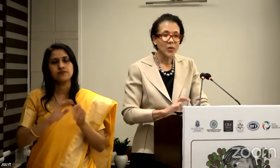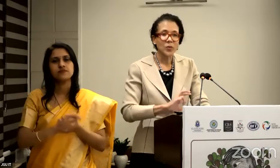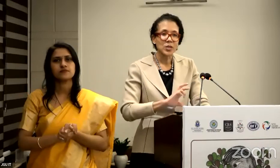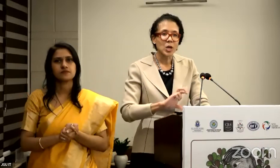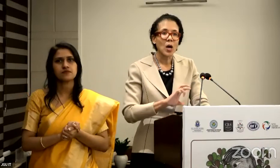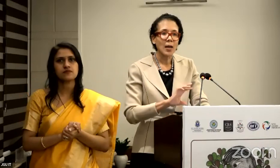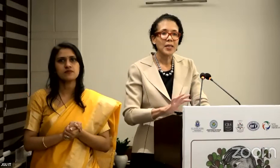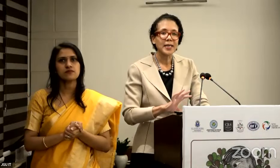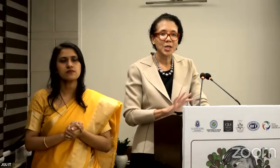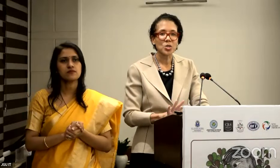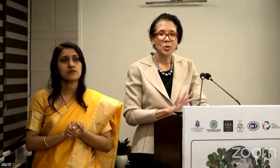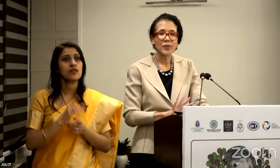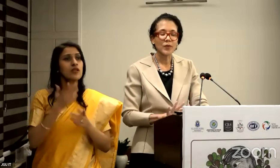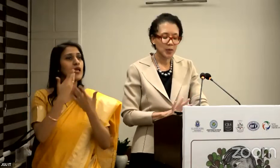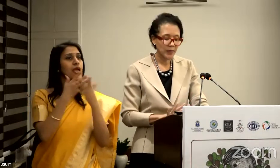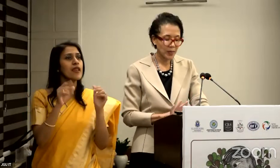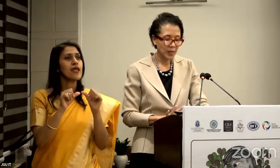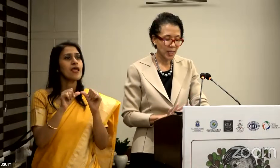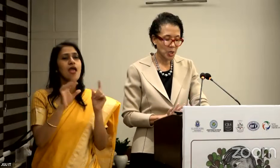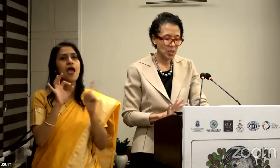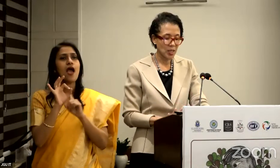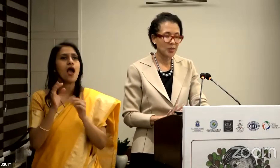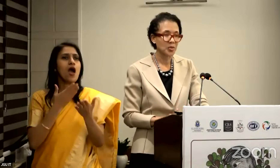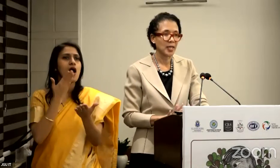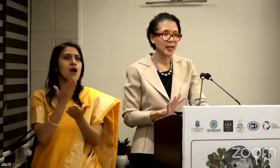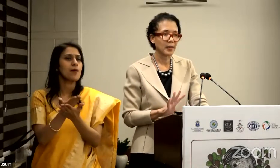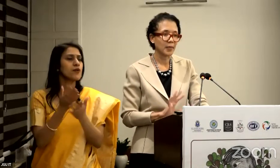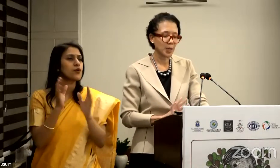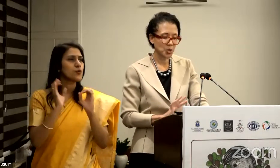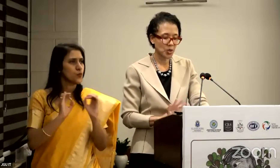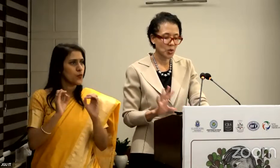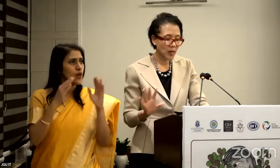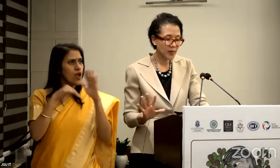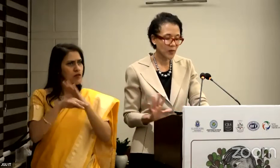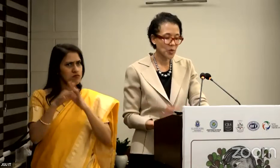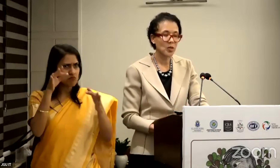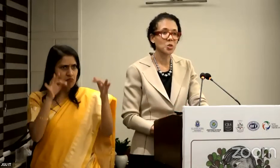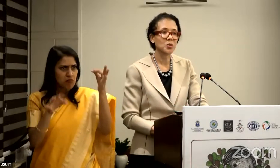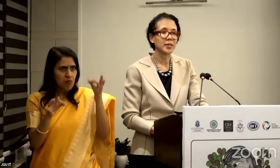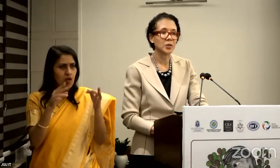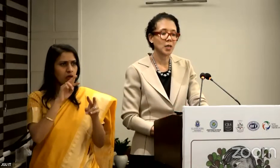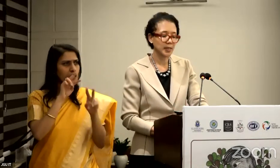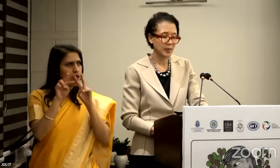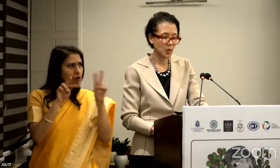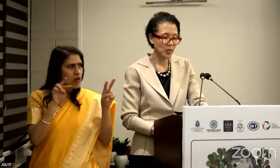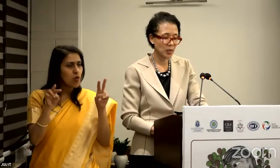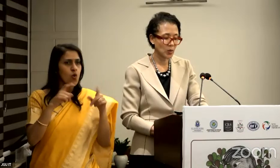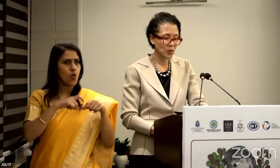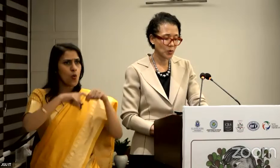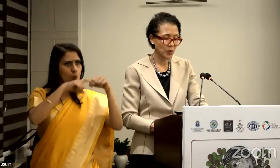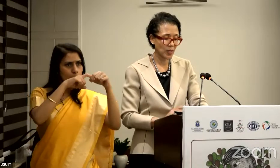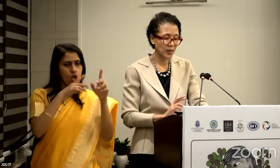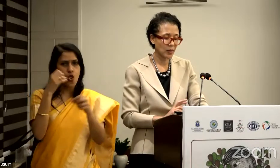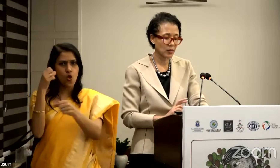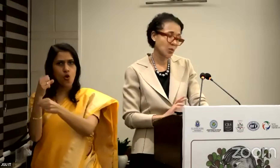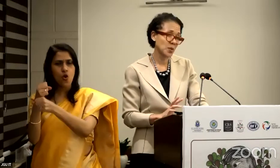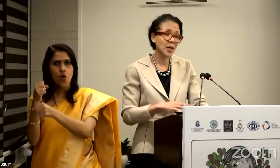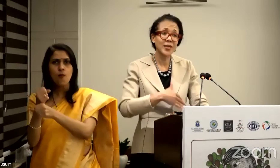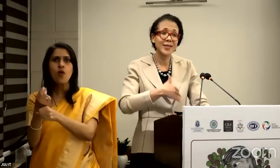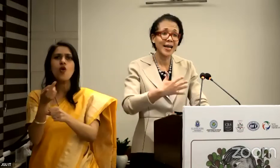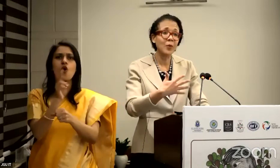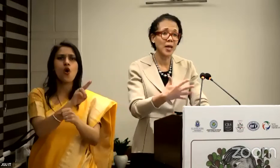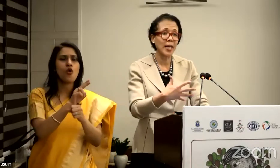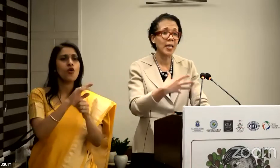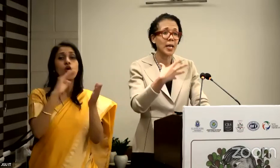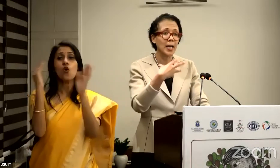And so there was no obligation, no affirmative obligation to undertake measures to correct for structural inequality between the global North and the global South.